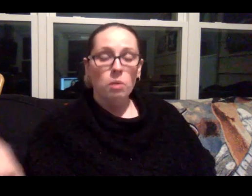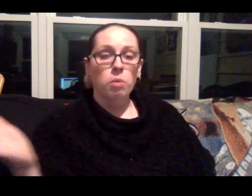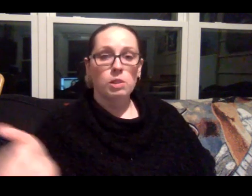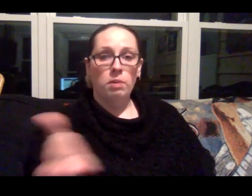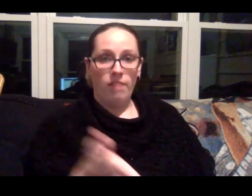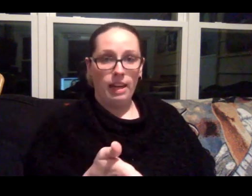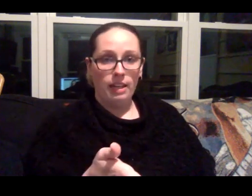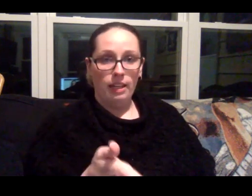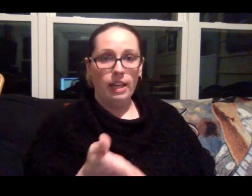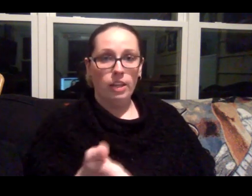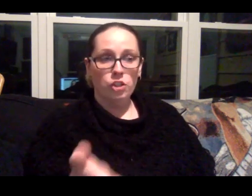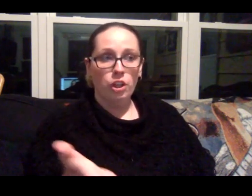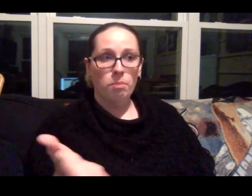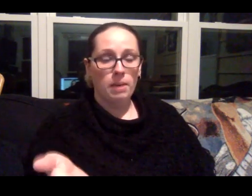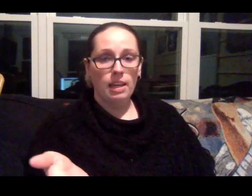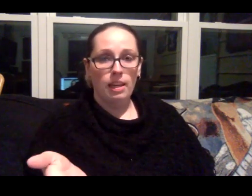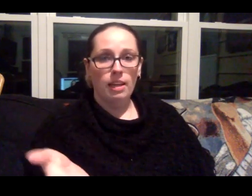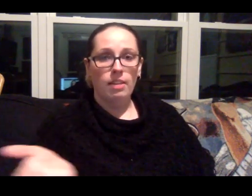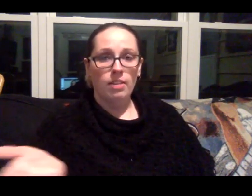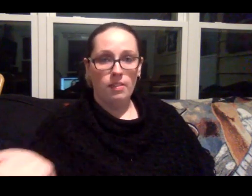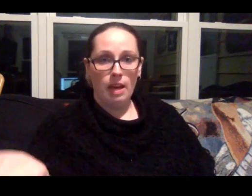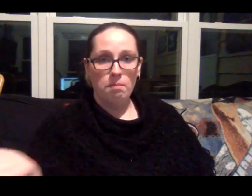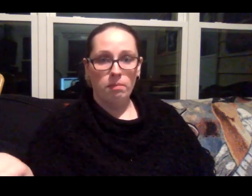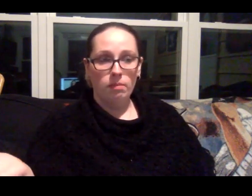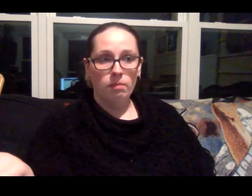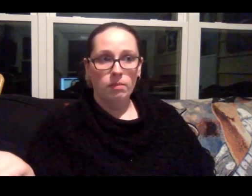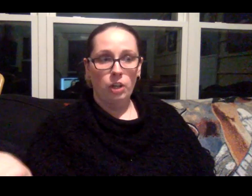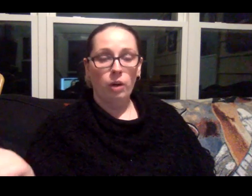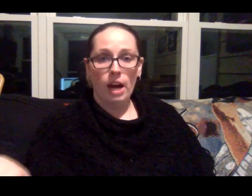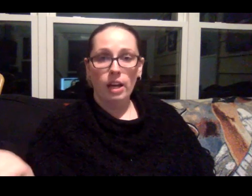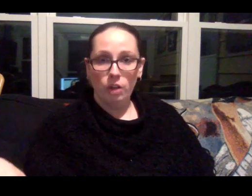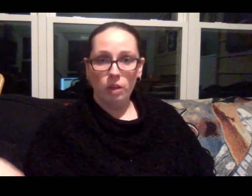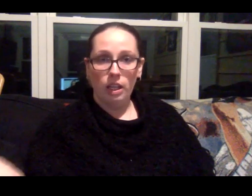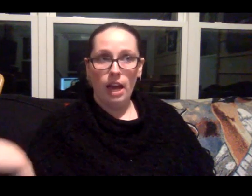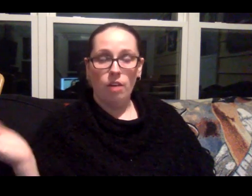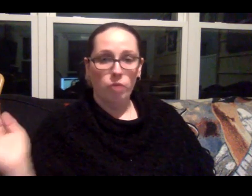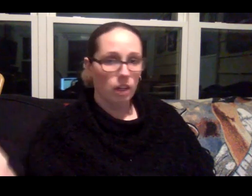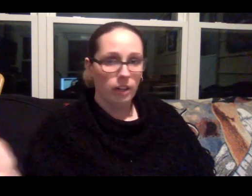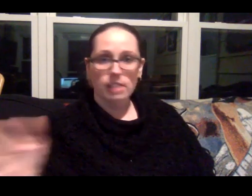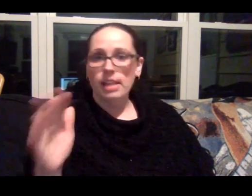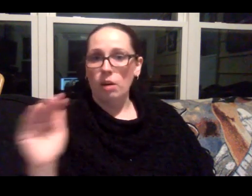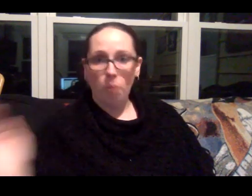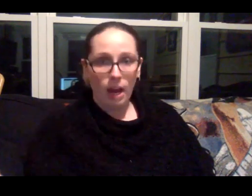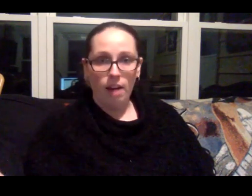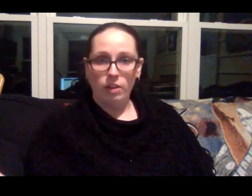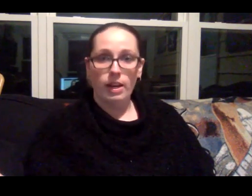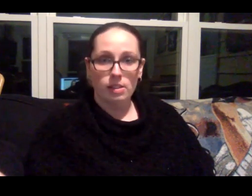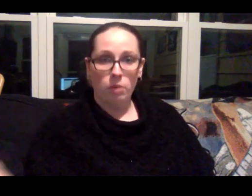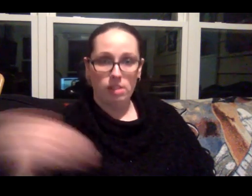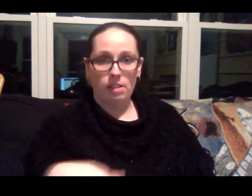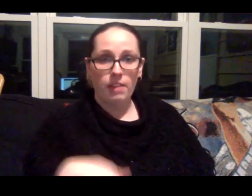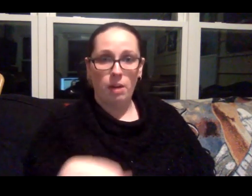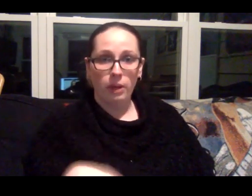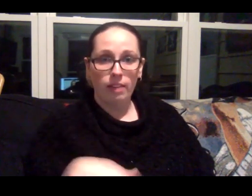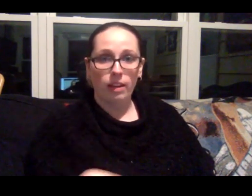was provided, it should be in the same, you know, continuity and rigorous and what have you as